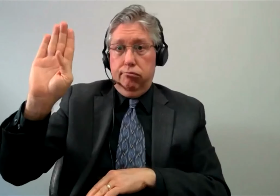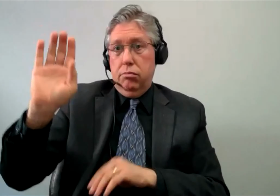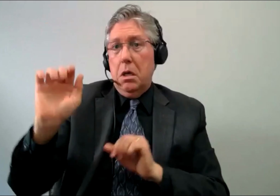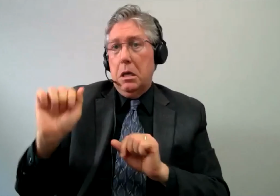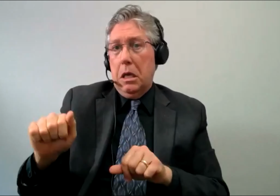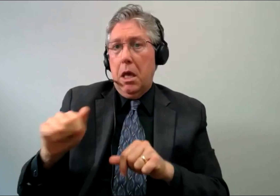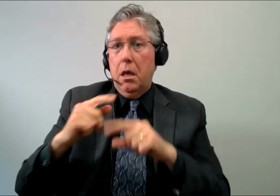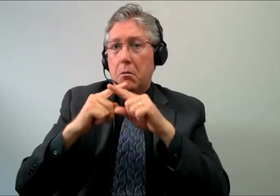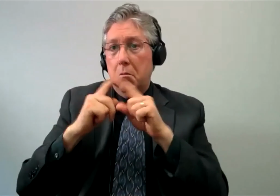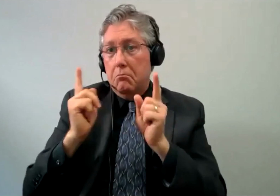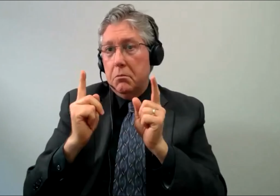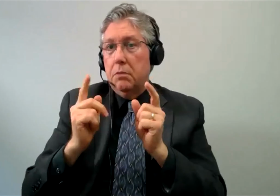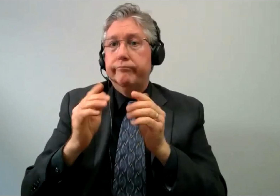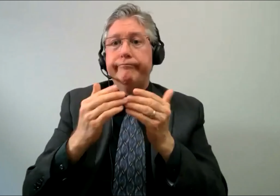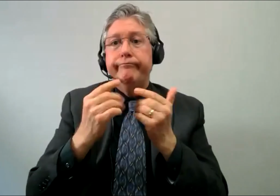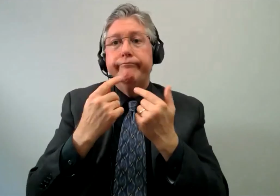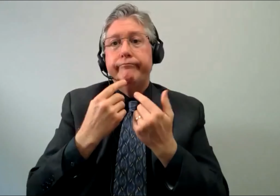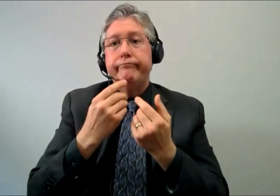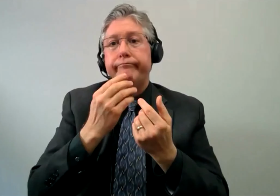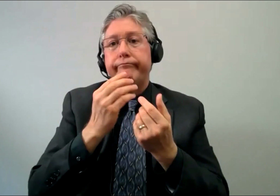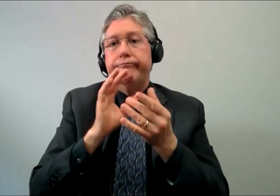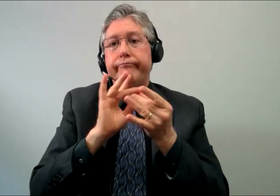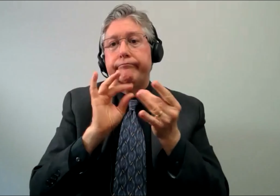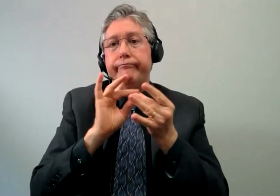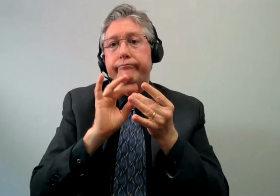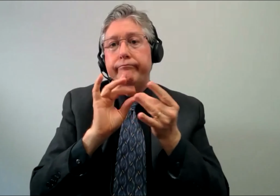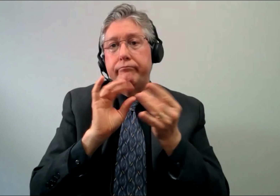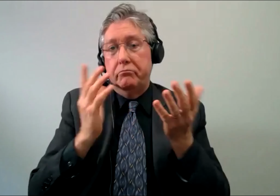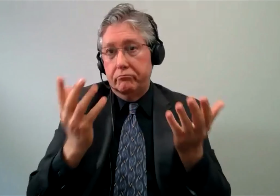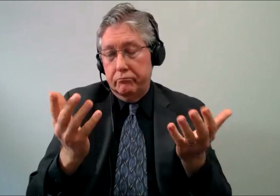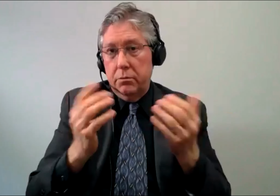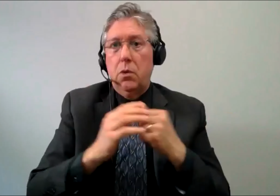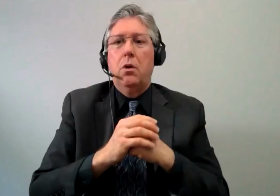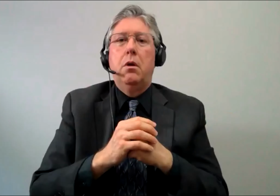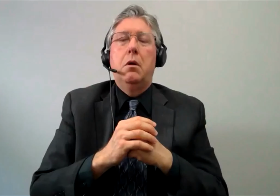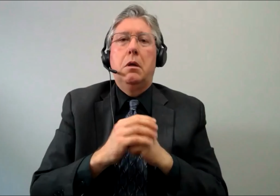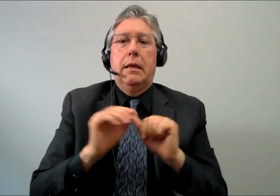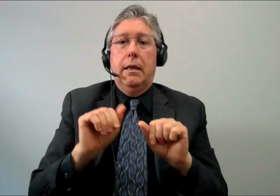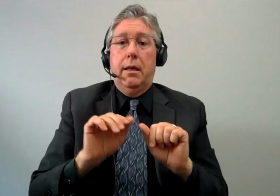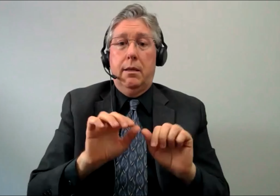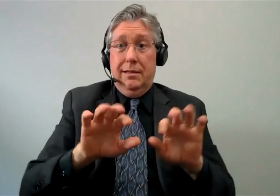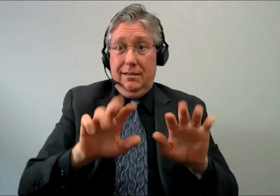you come off mute and ask your question. You also can put things in the chat.